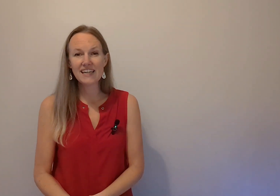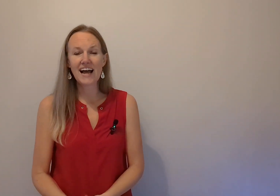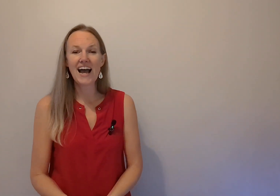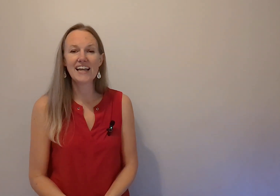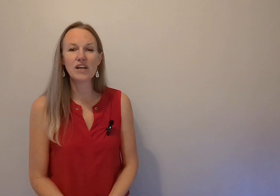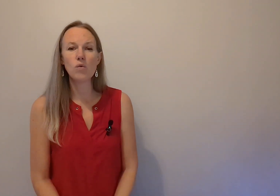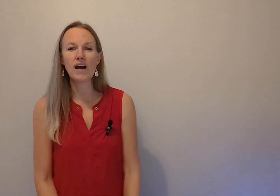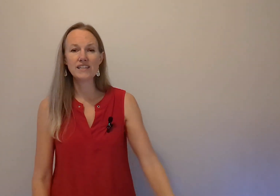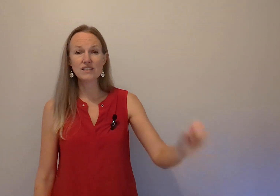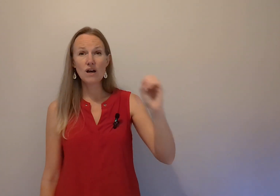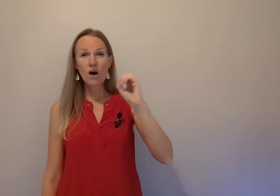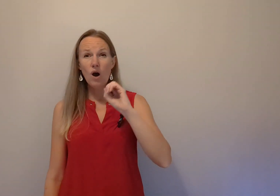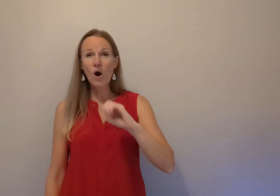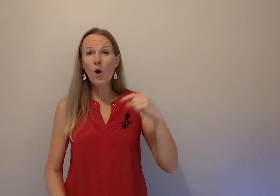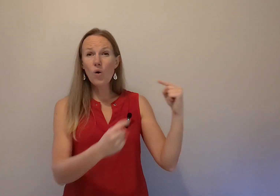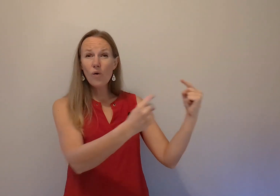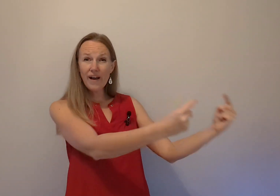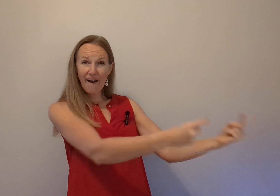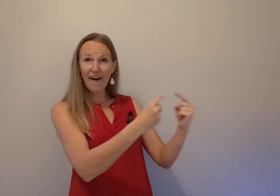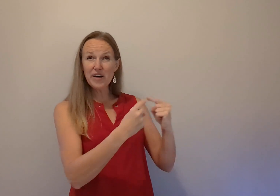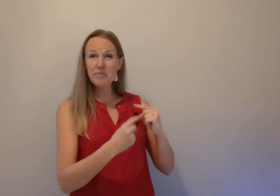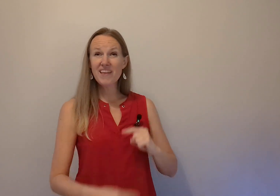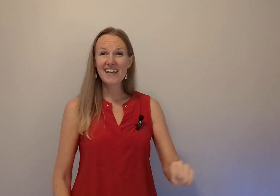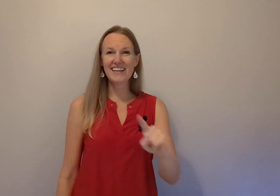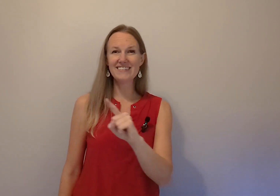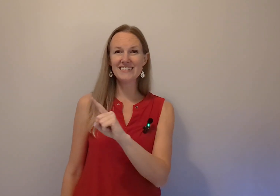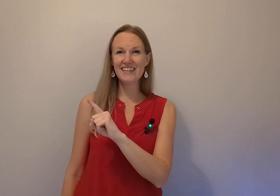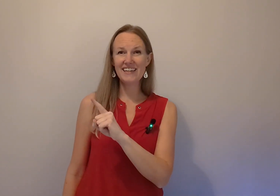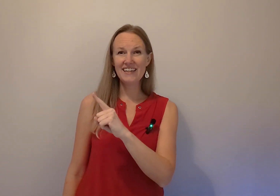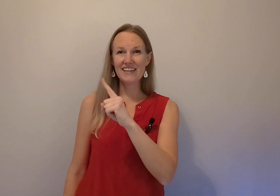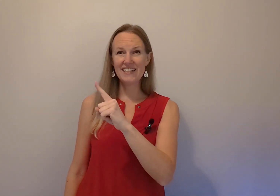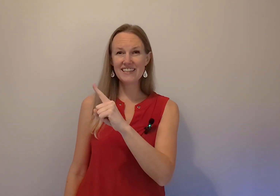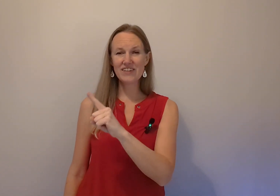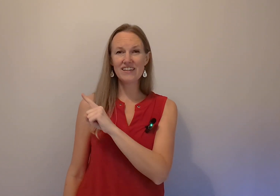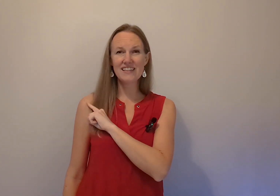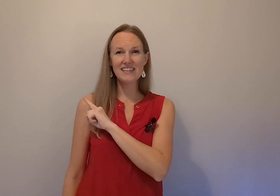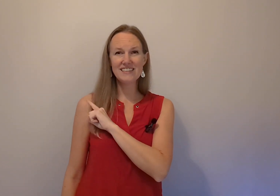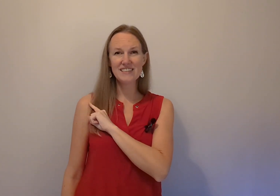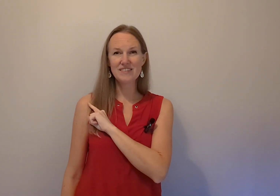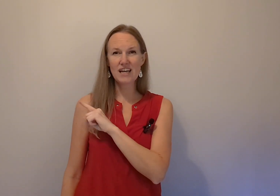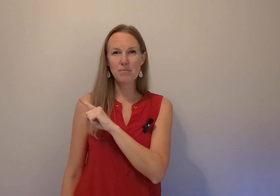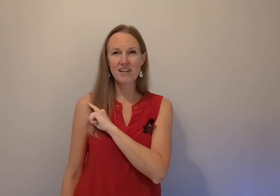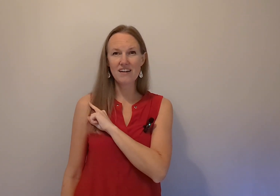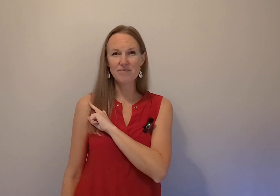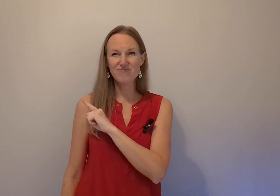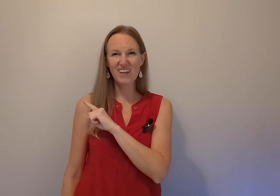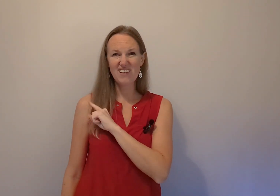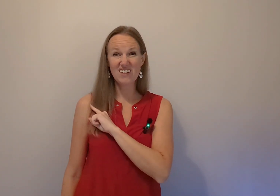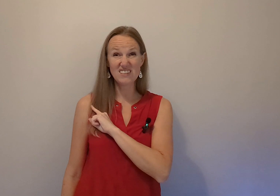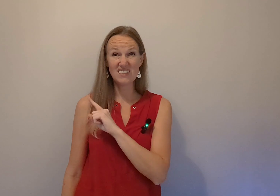and hiding ones. Oh, come, guilty, index finger like this, tap it here, okay? Guilty.